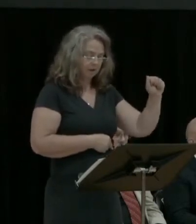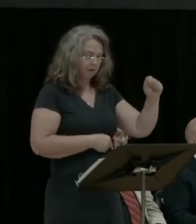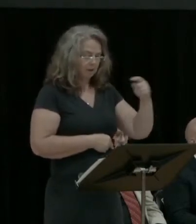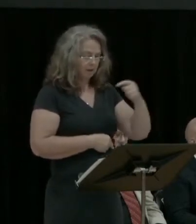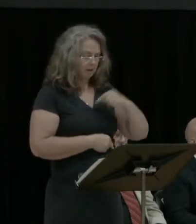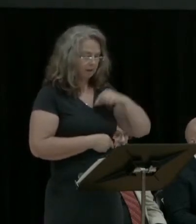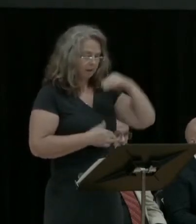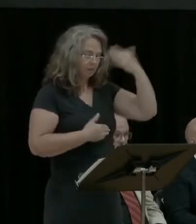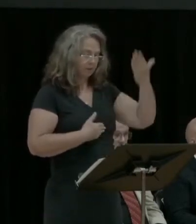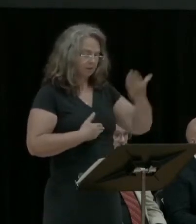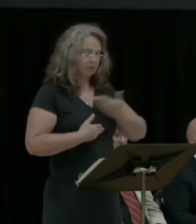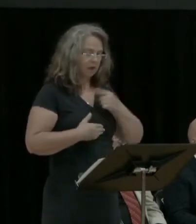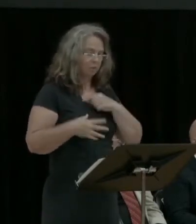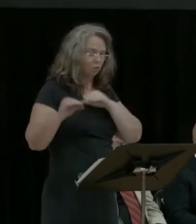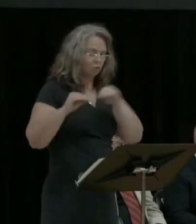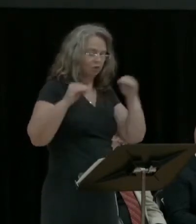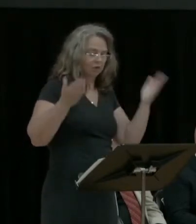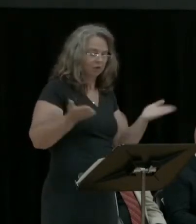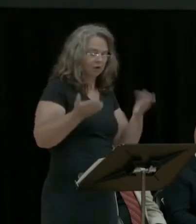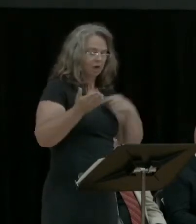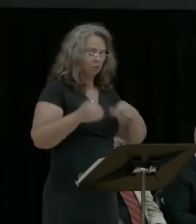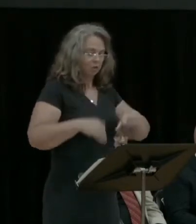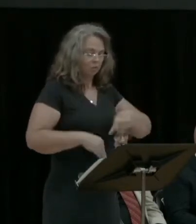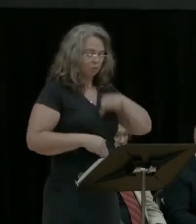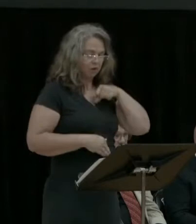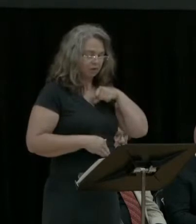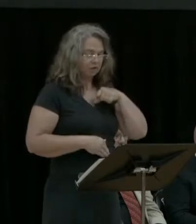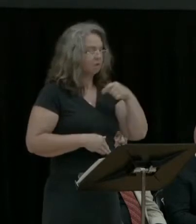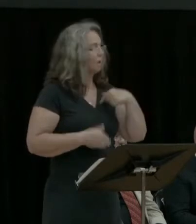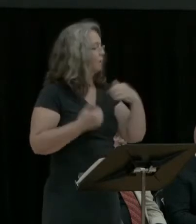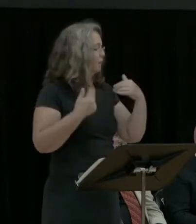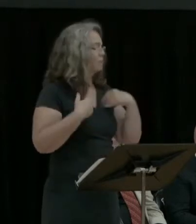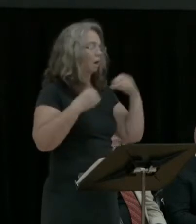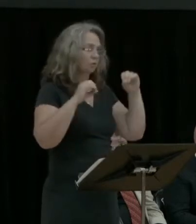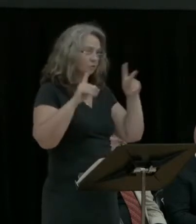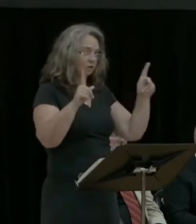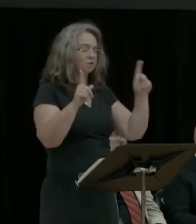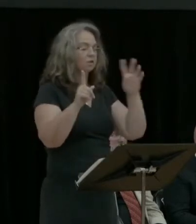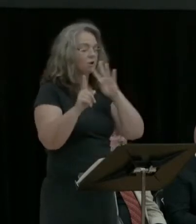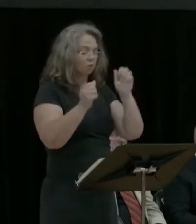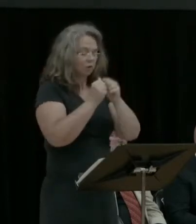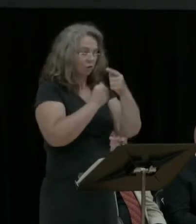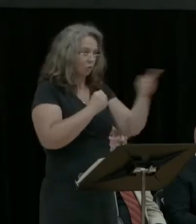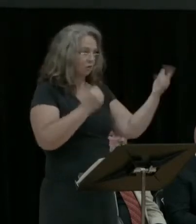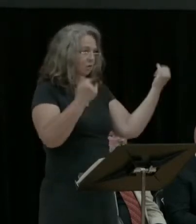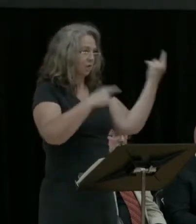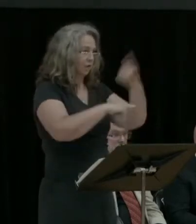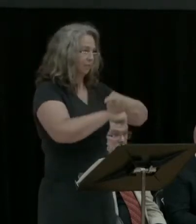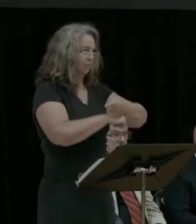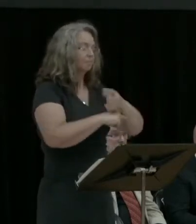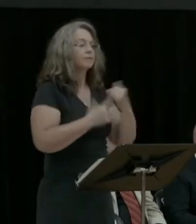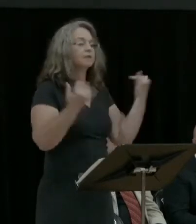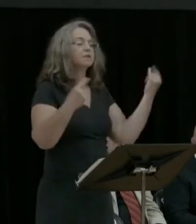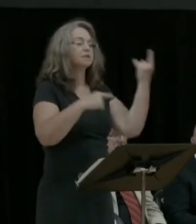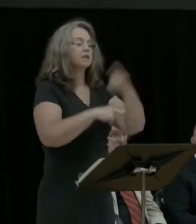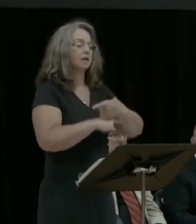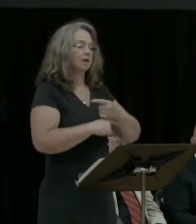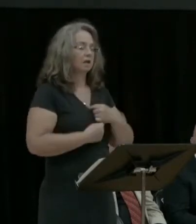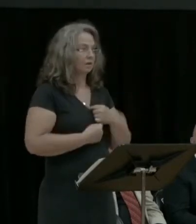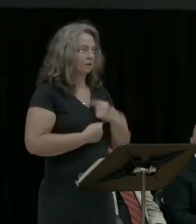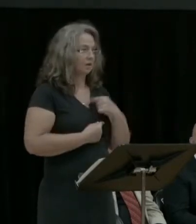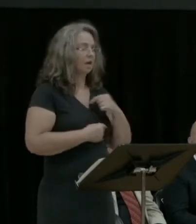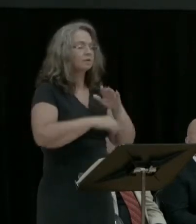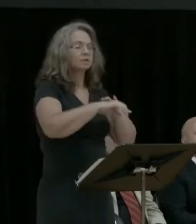daughter of immigrants, it is with great pride that I have the chance to speak to you. Today, I call on